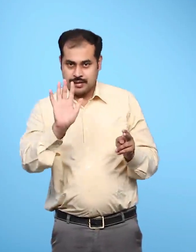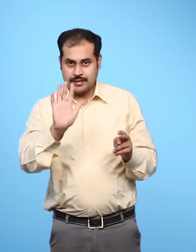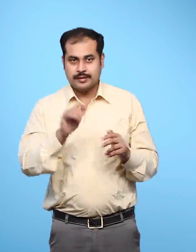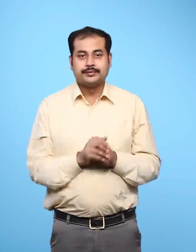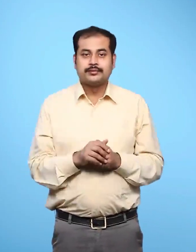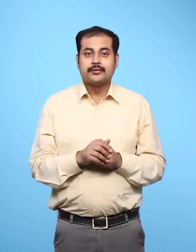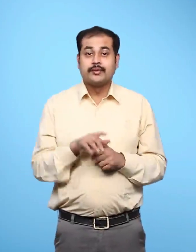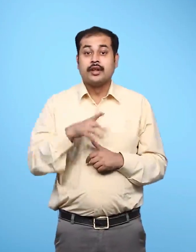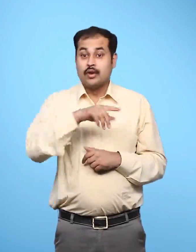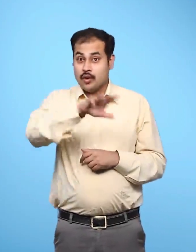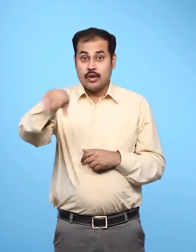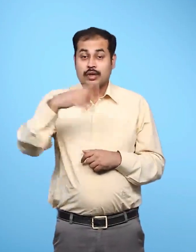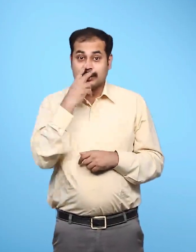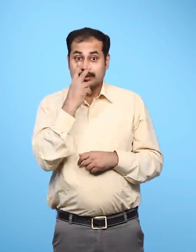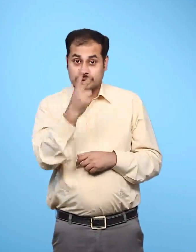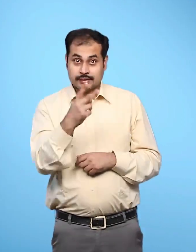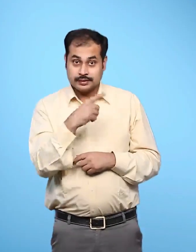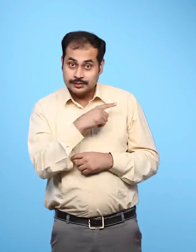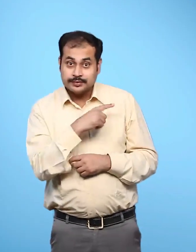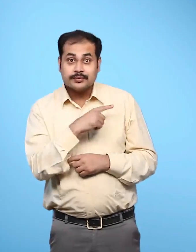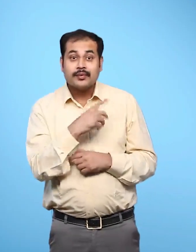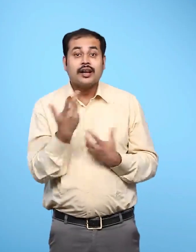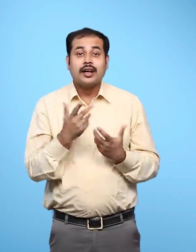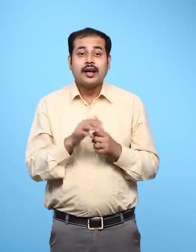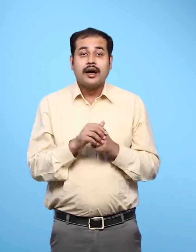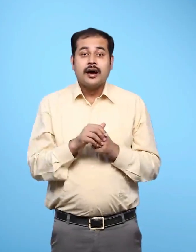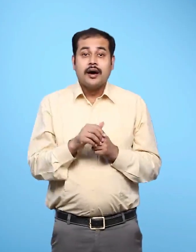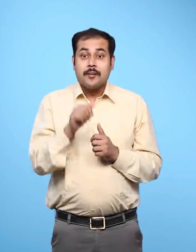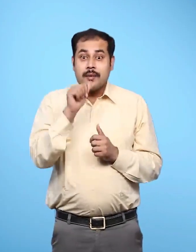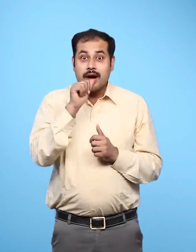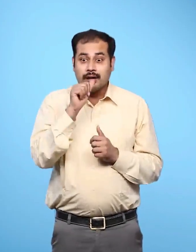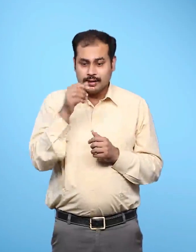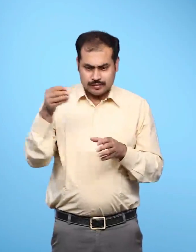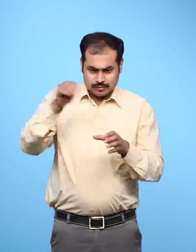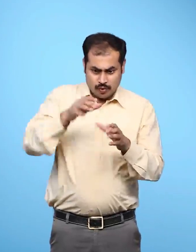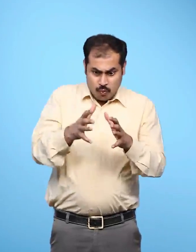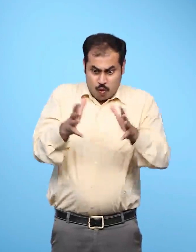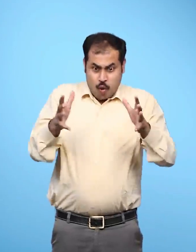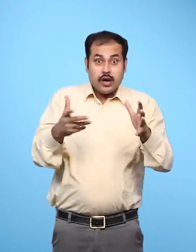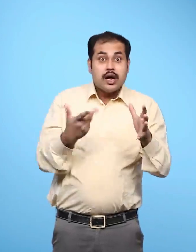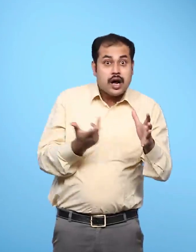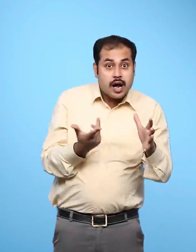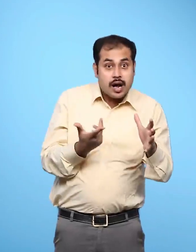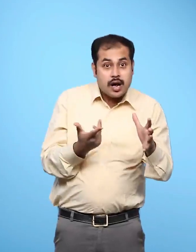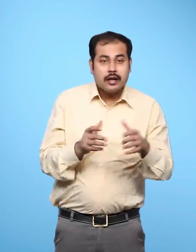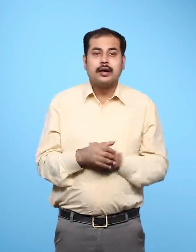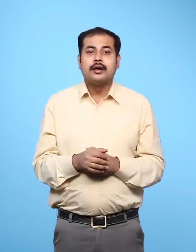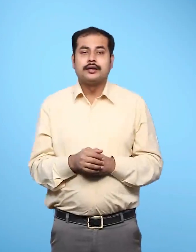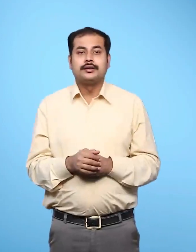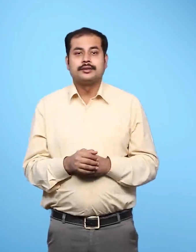5.